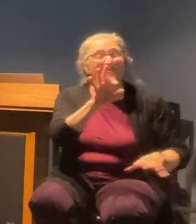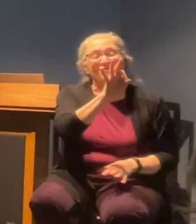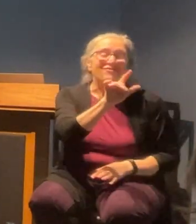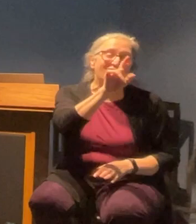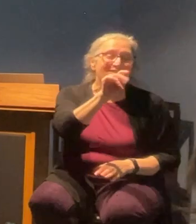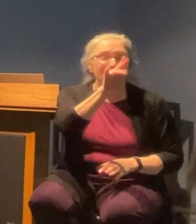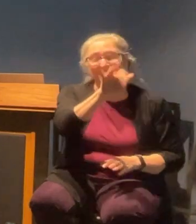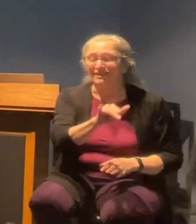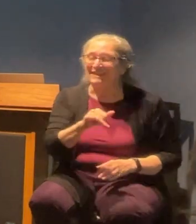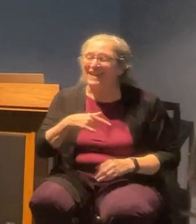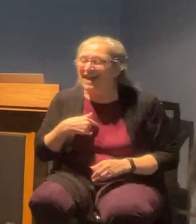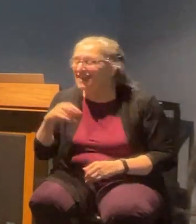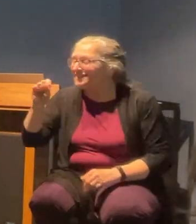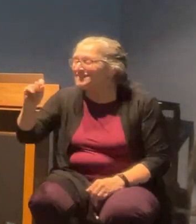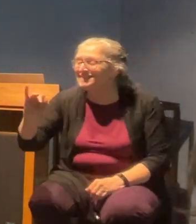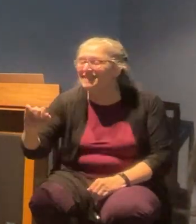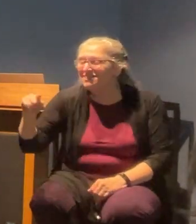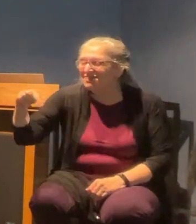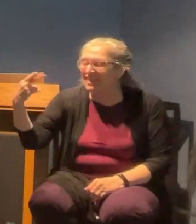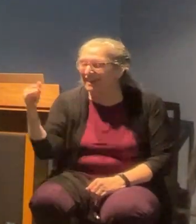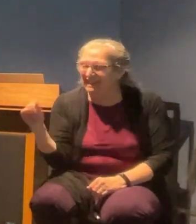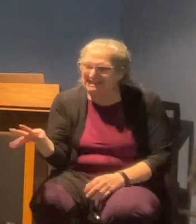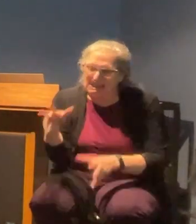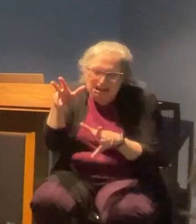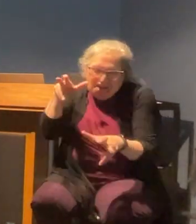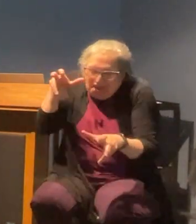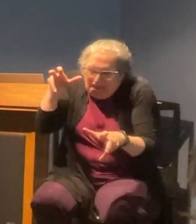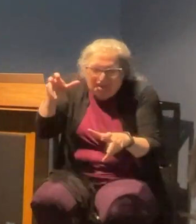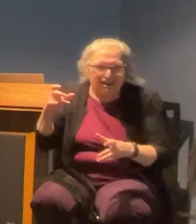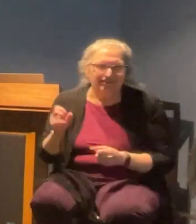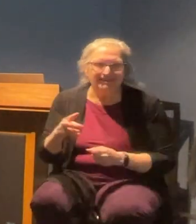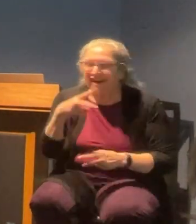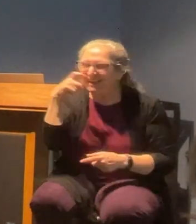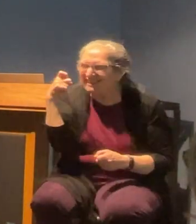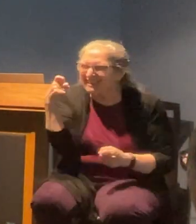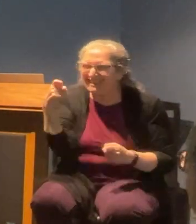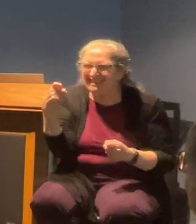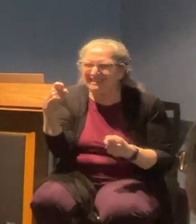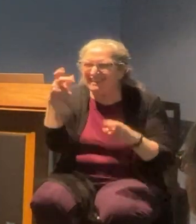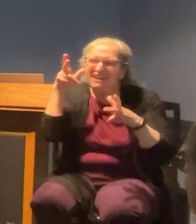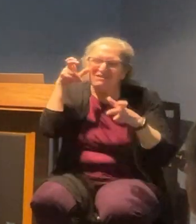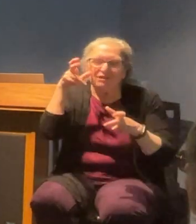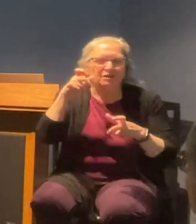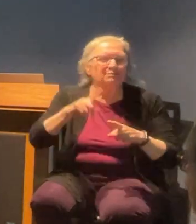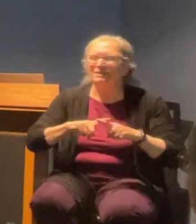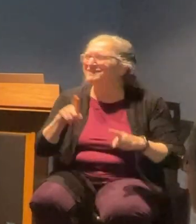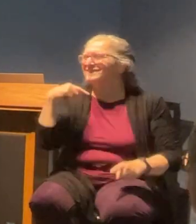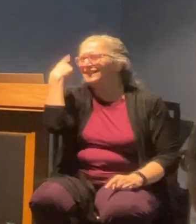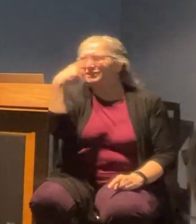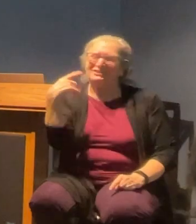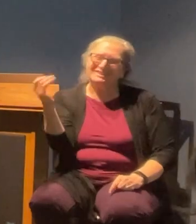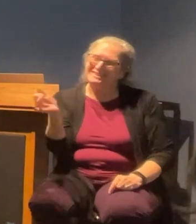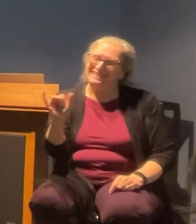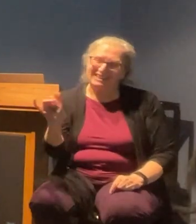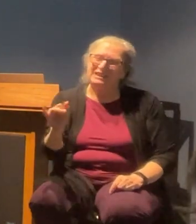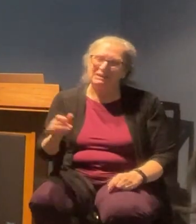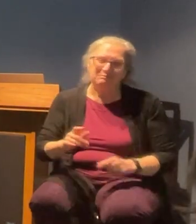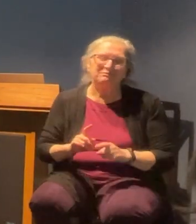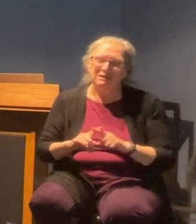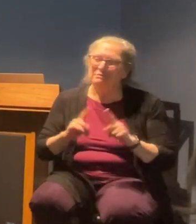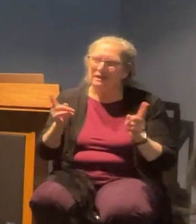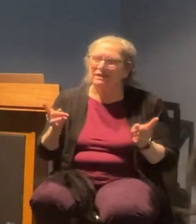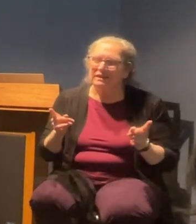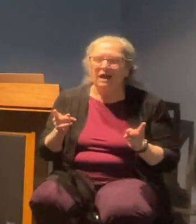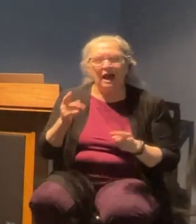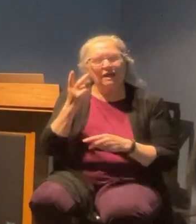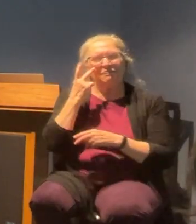like disgusting and like evil, but they pretty much look the same. But I do think of my clothing